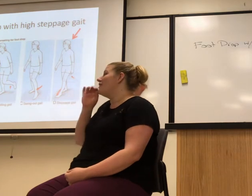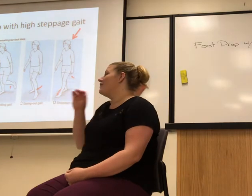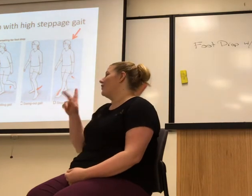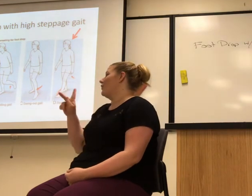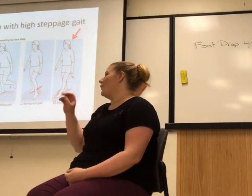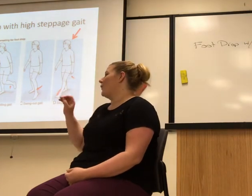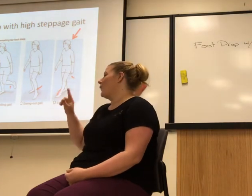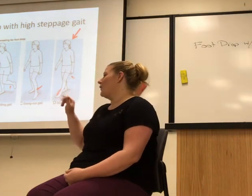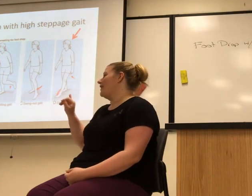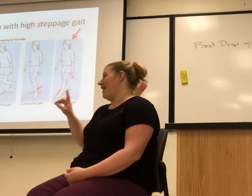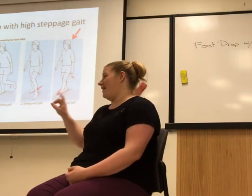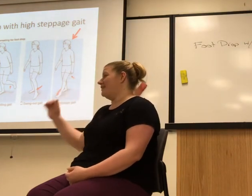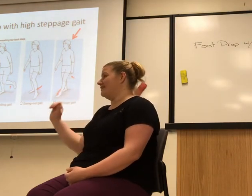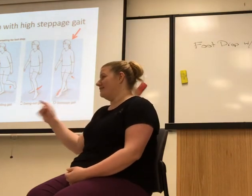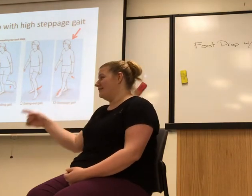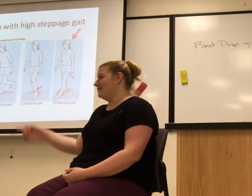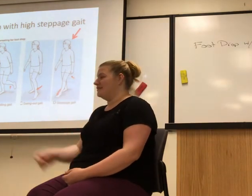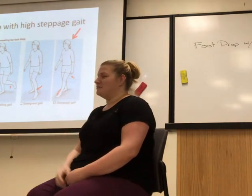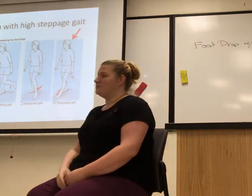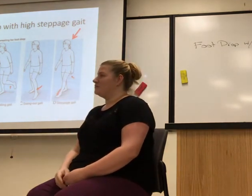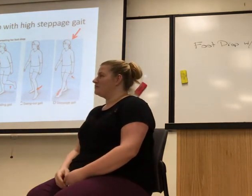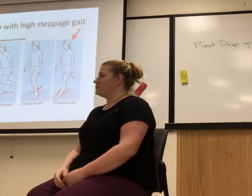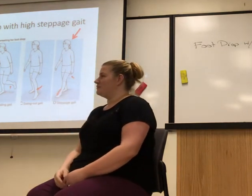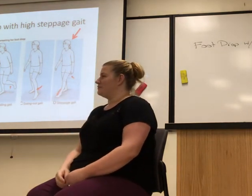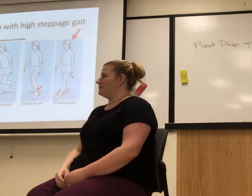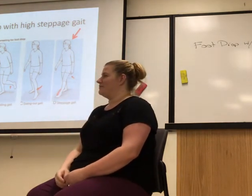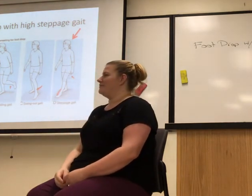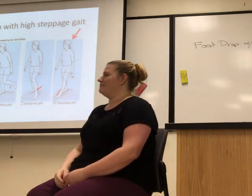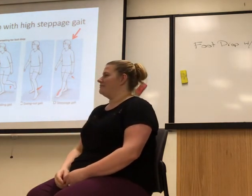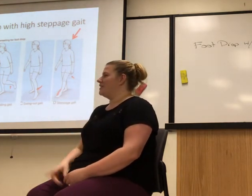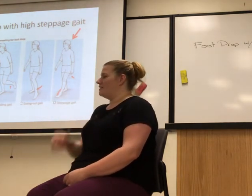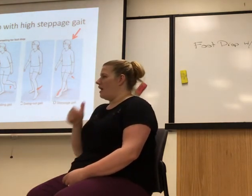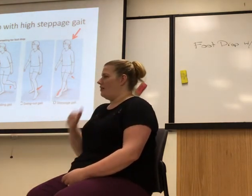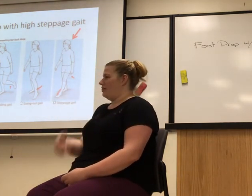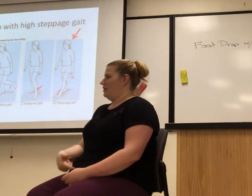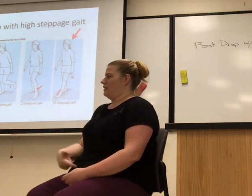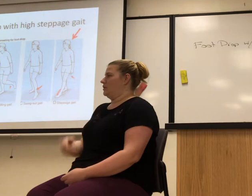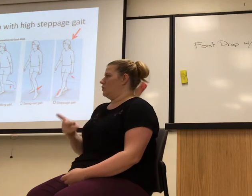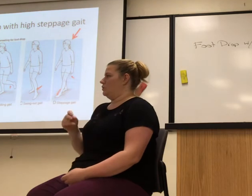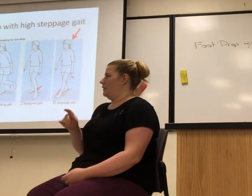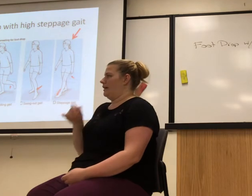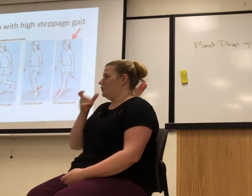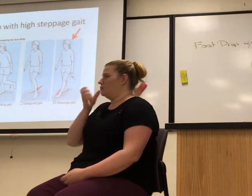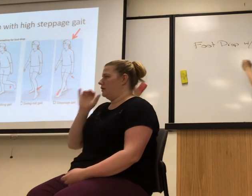So, think about the anterior compartment of the leg.